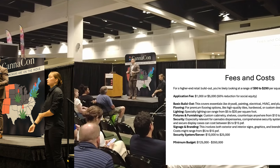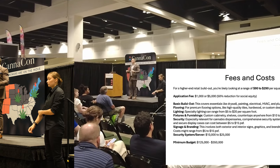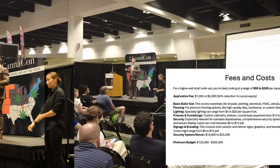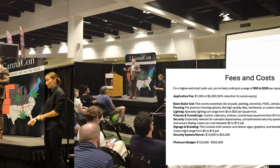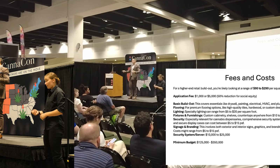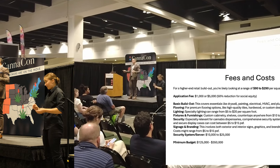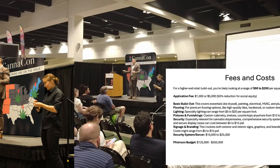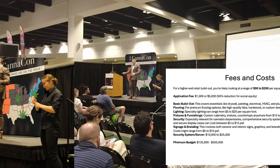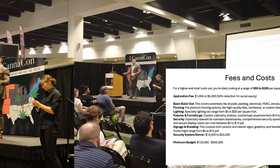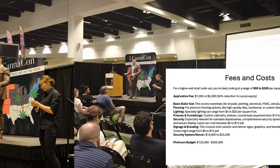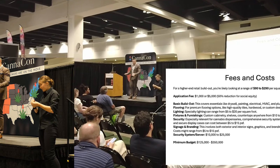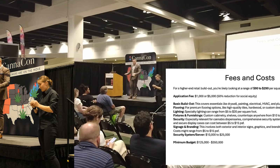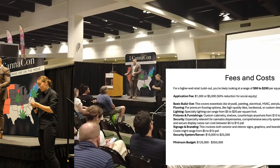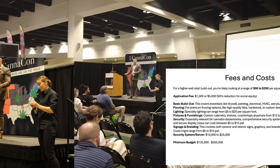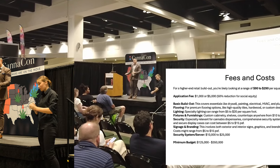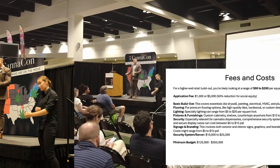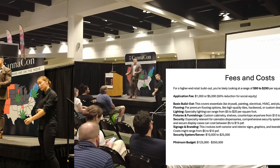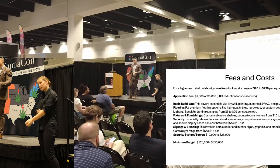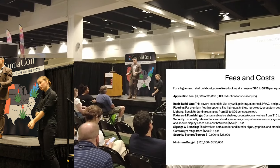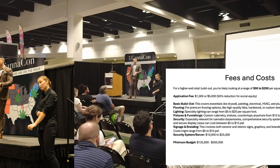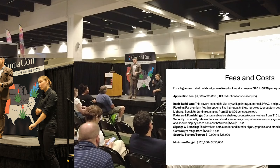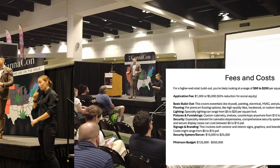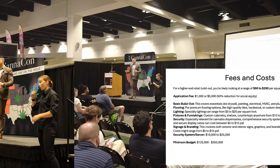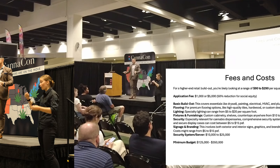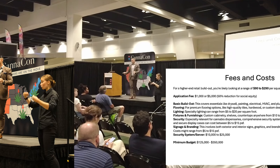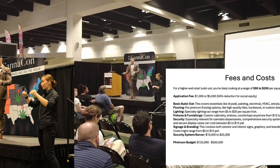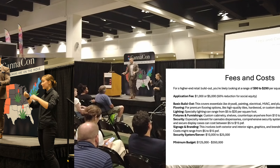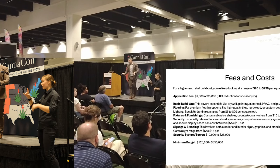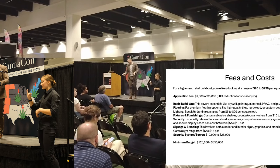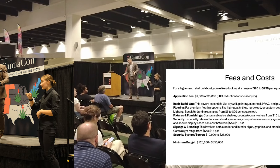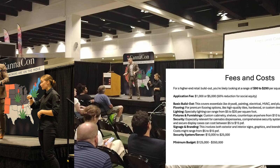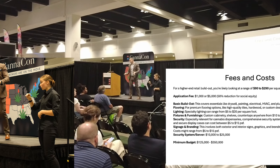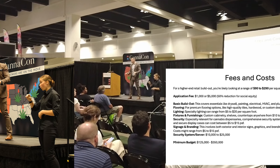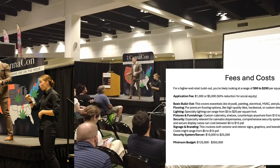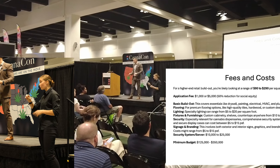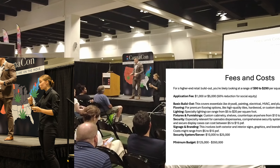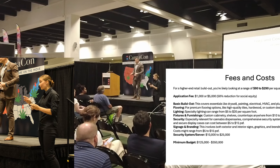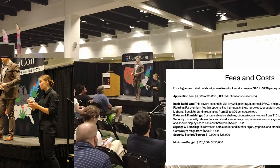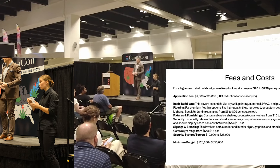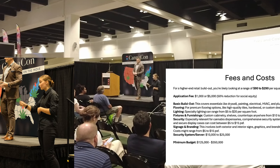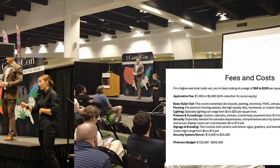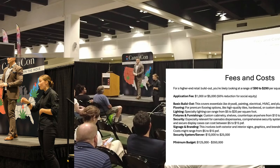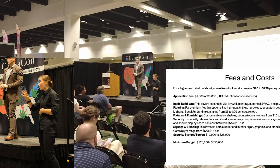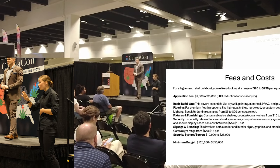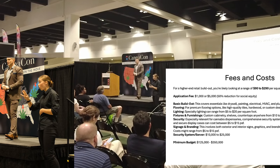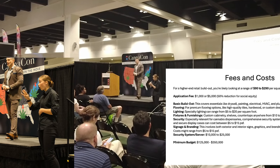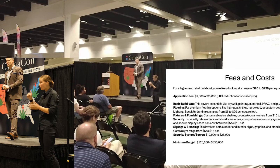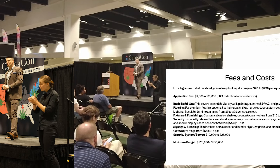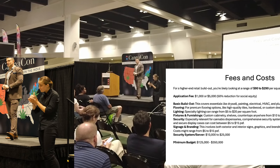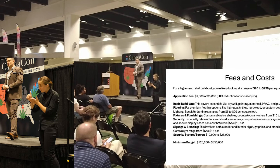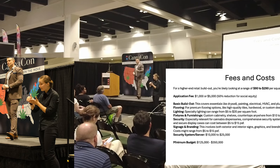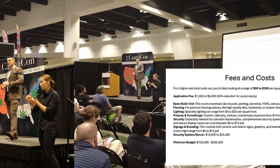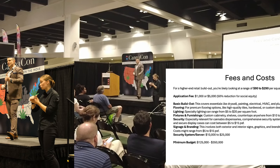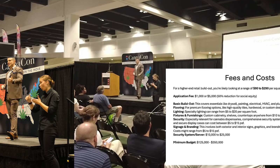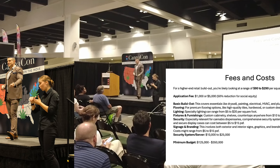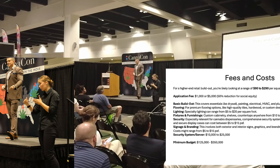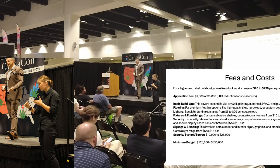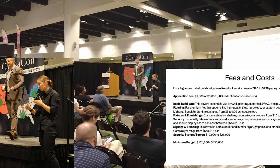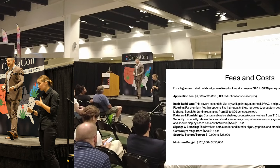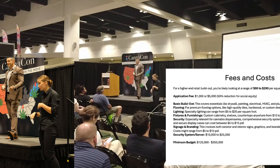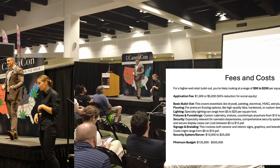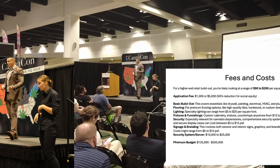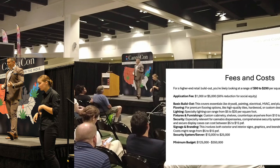say be ready to spend, as a retail dispensary, $250,000. Can you do it for cheaper?